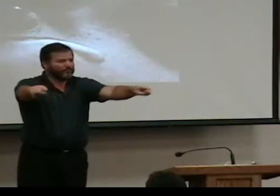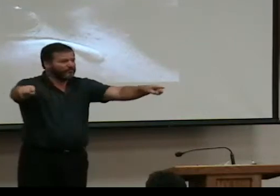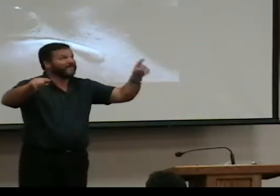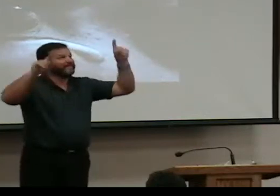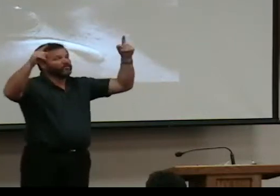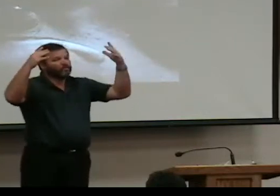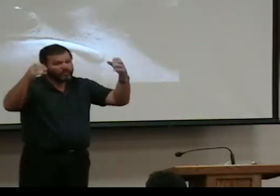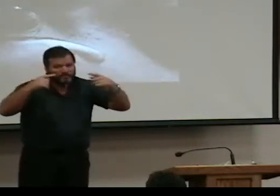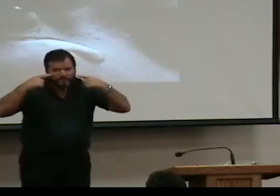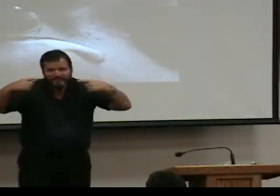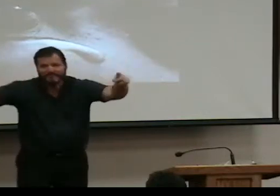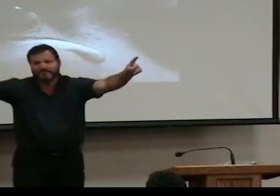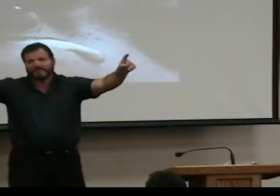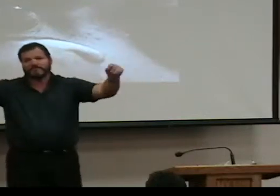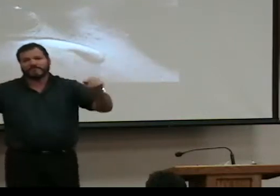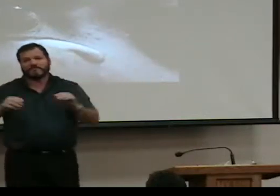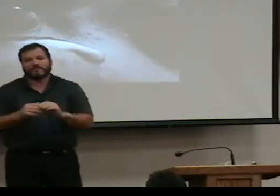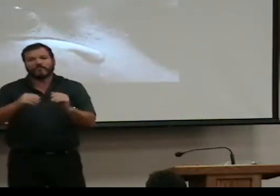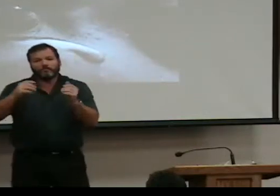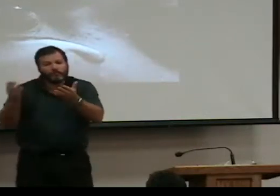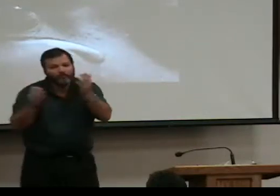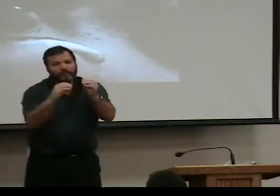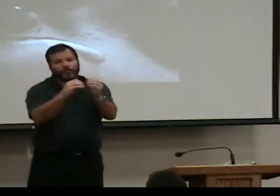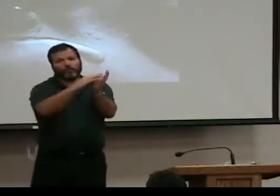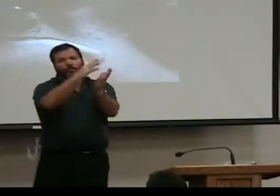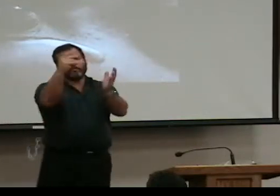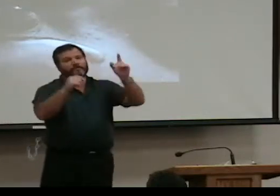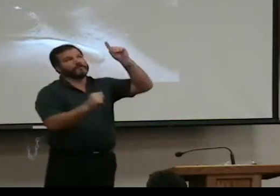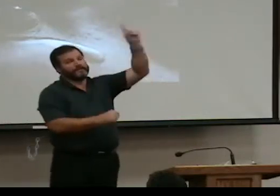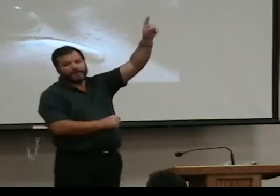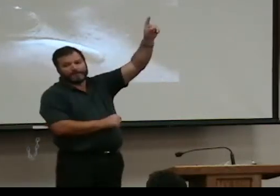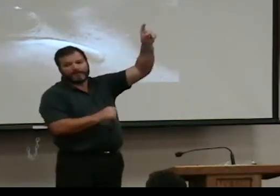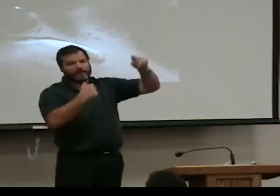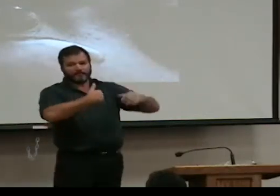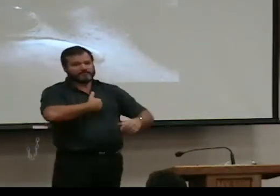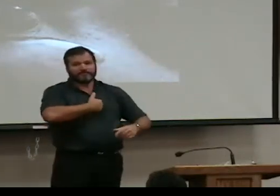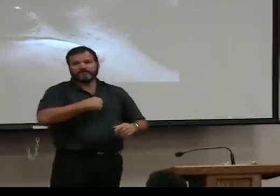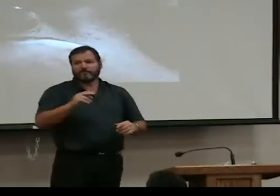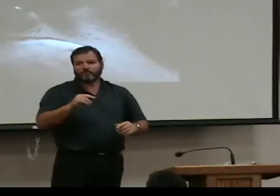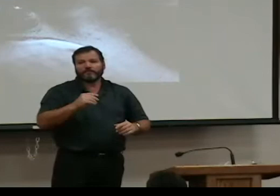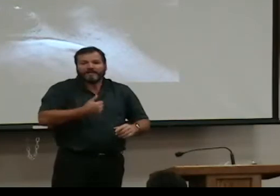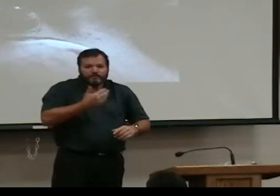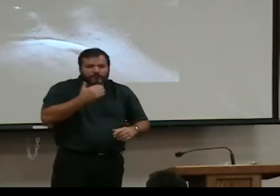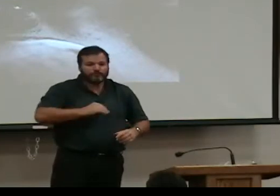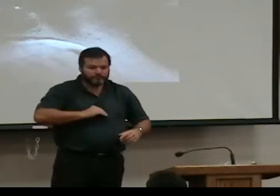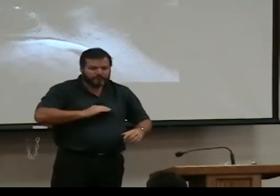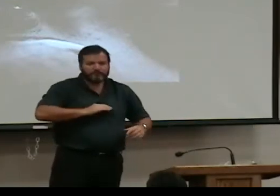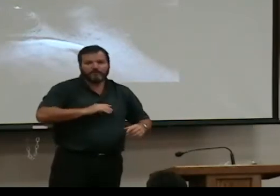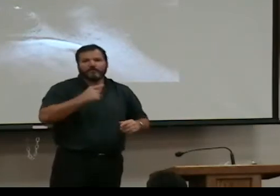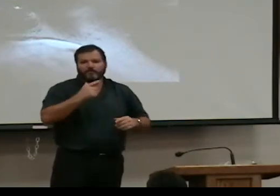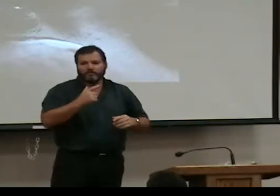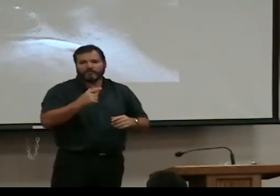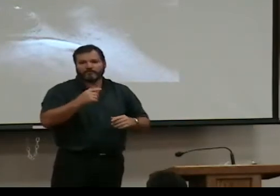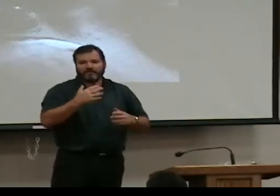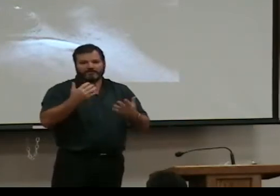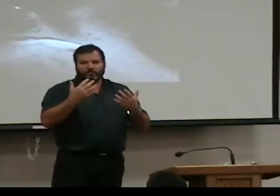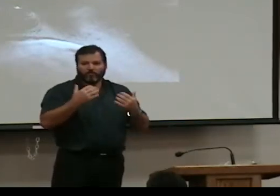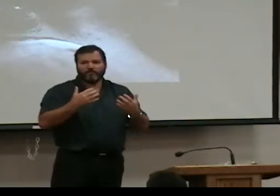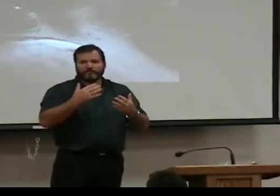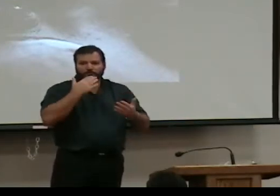still, he loves you. He wants to see you succeed and bring more glory to him. Not glory to yourself, build your ego